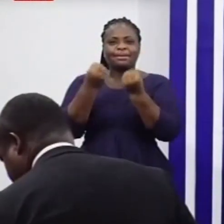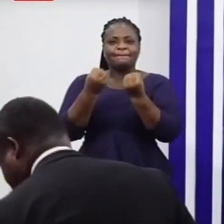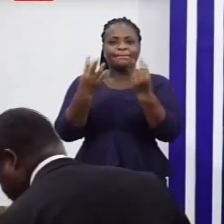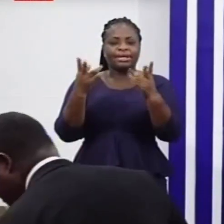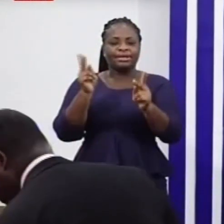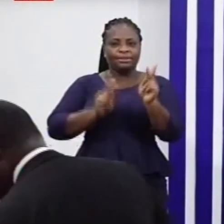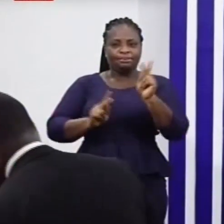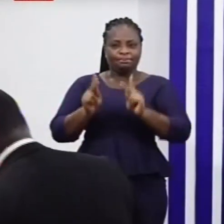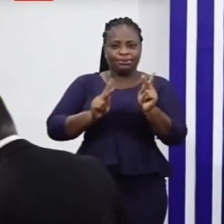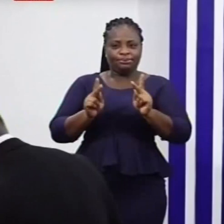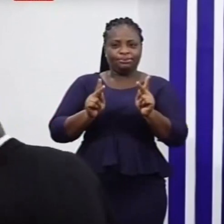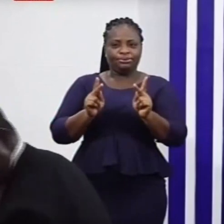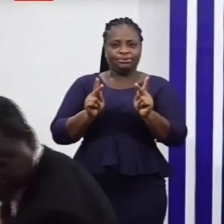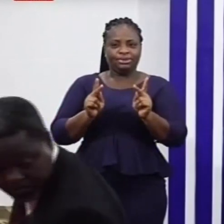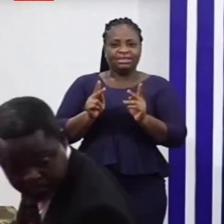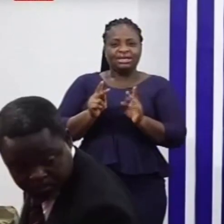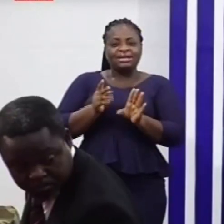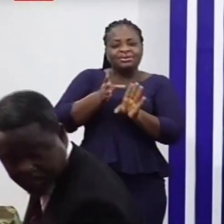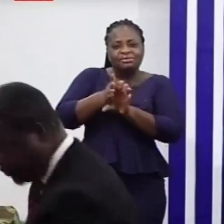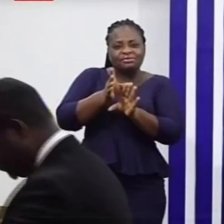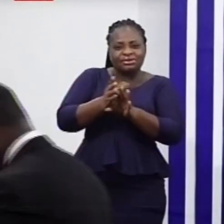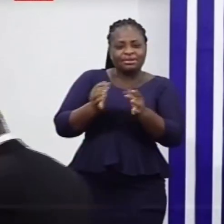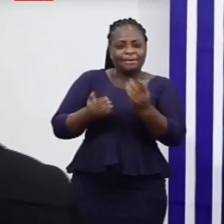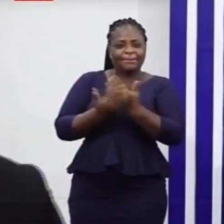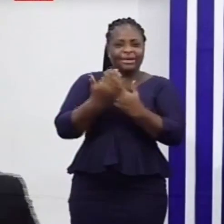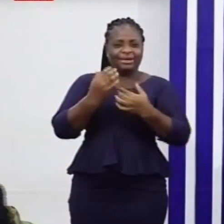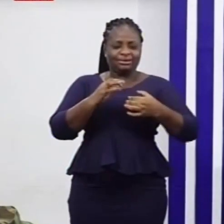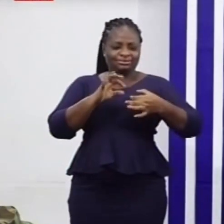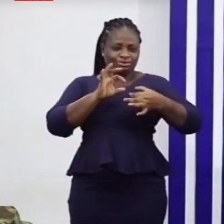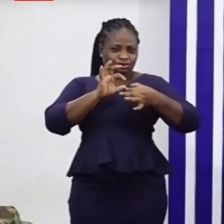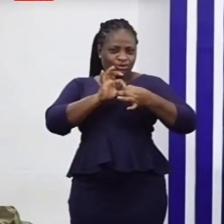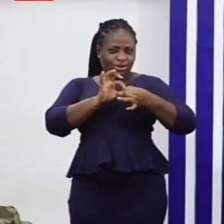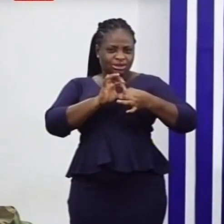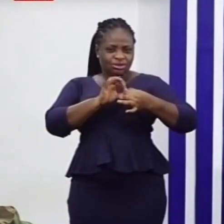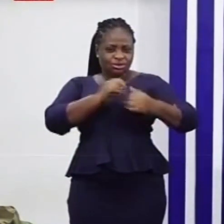The restrictions are being enforced by a joint police-military operation.